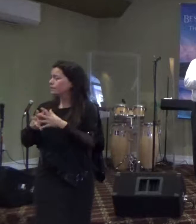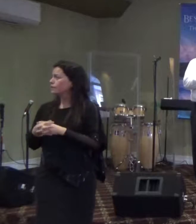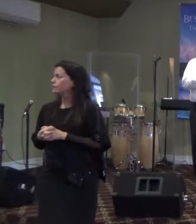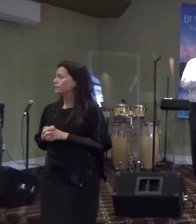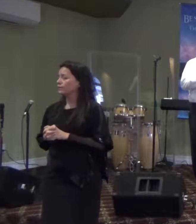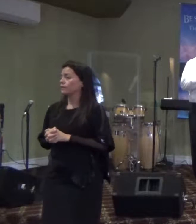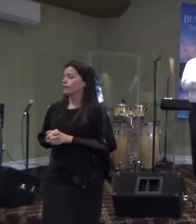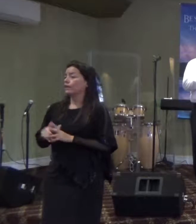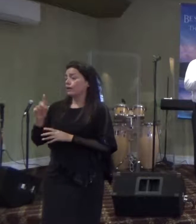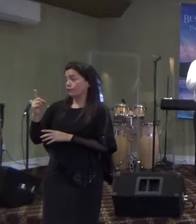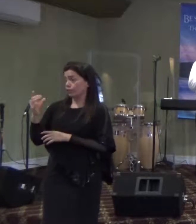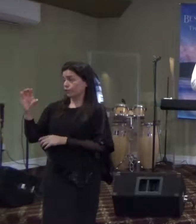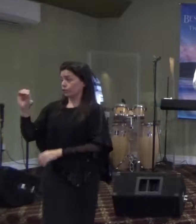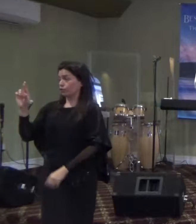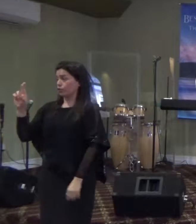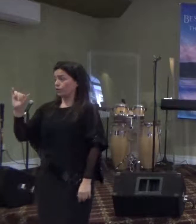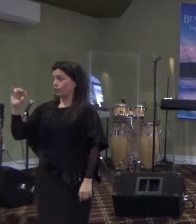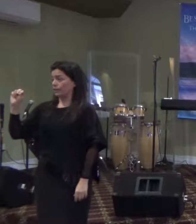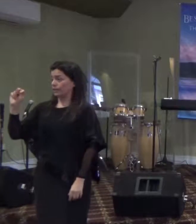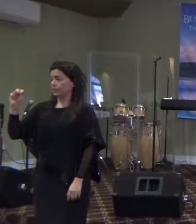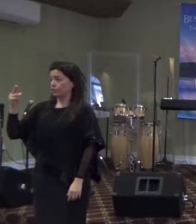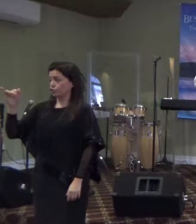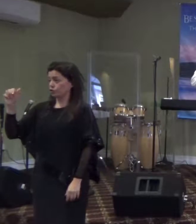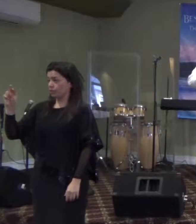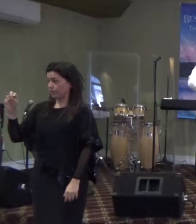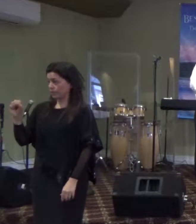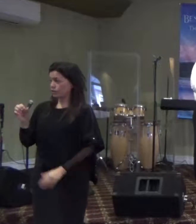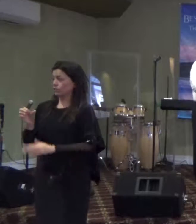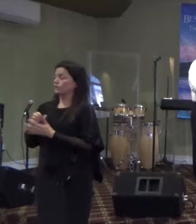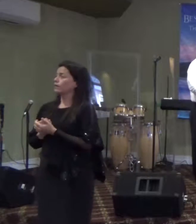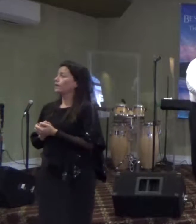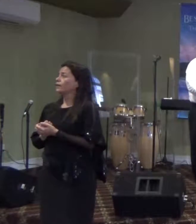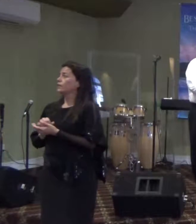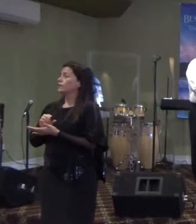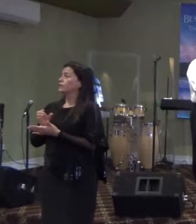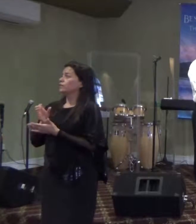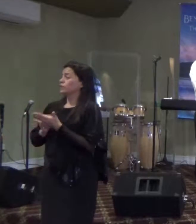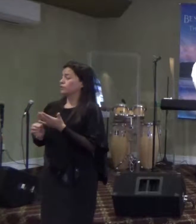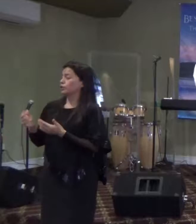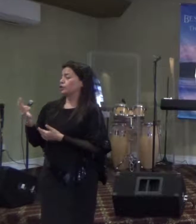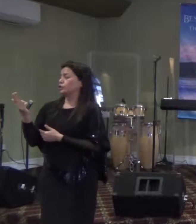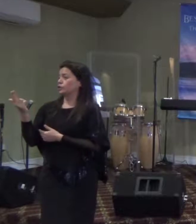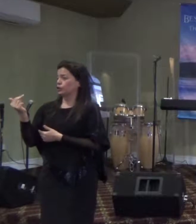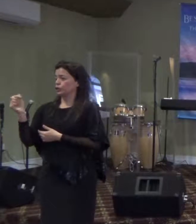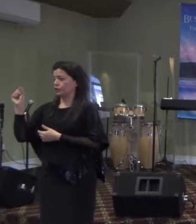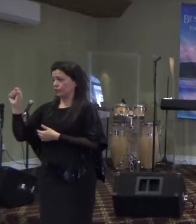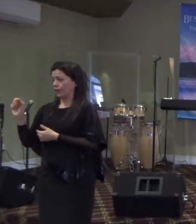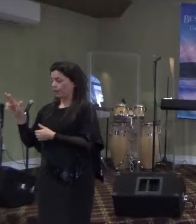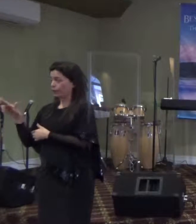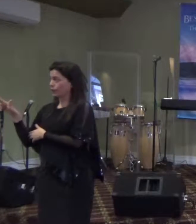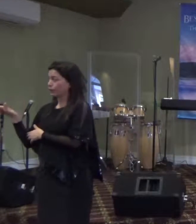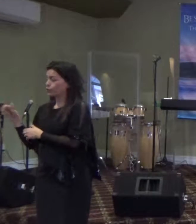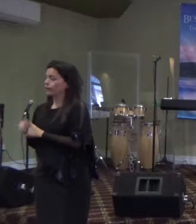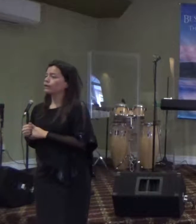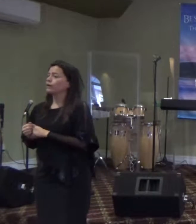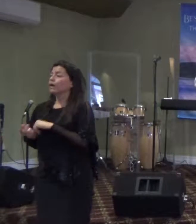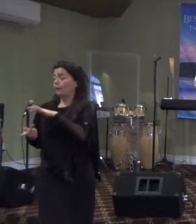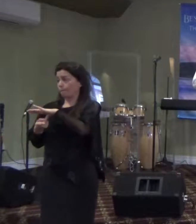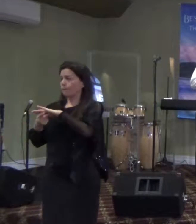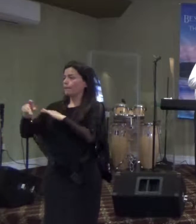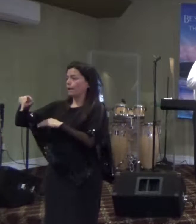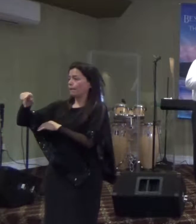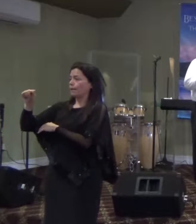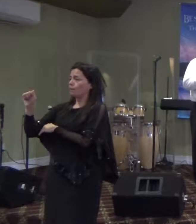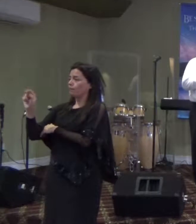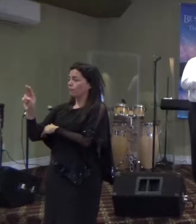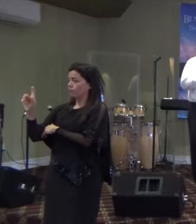Corintios 15:32, 1 Corinthians 15:33, Pablo ahí habla de la filosofía